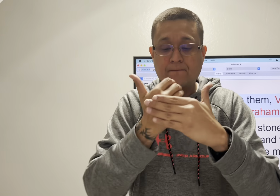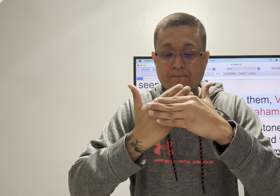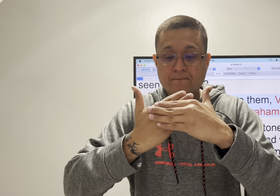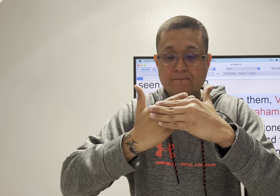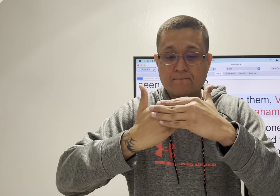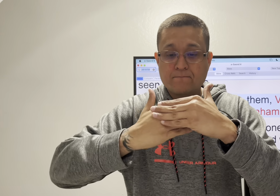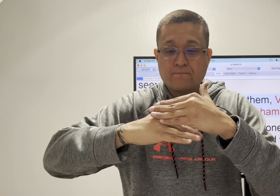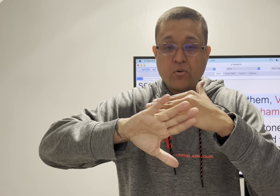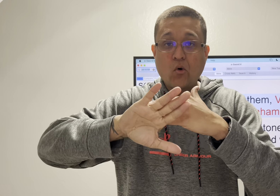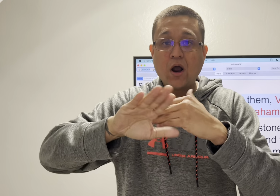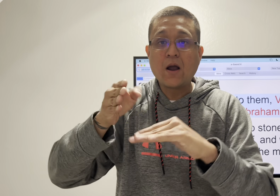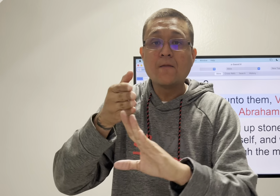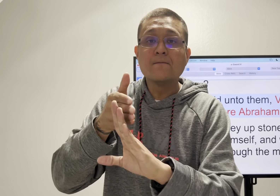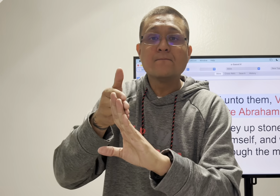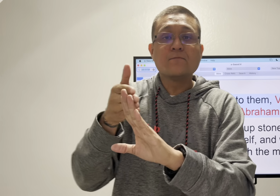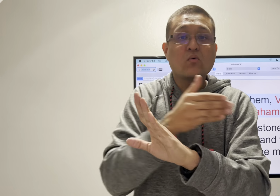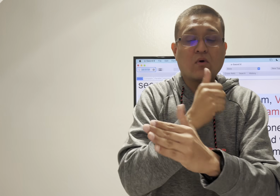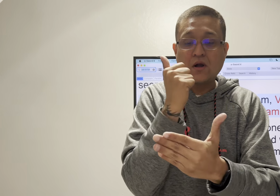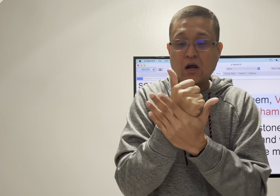so again, before Abraham was even born